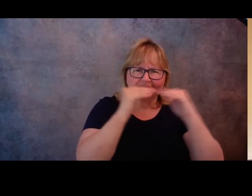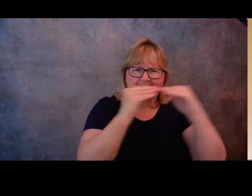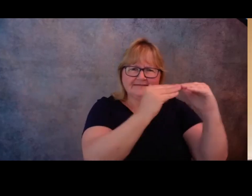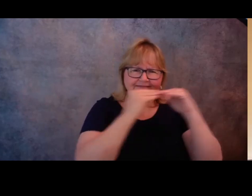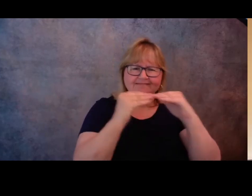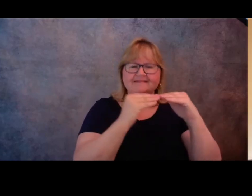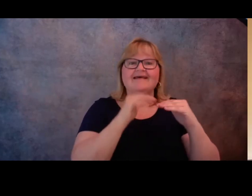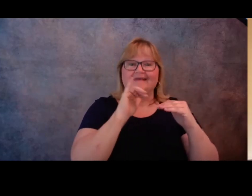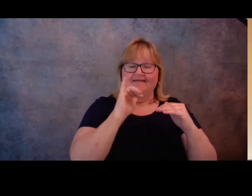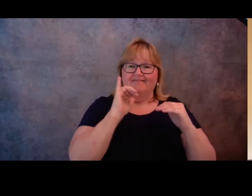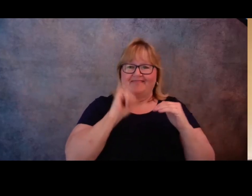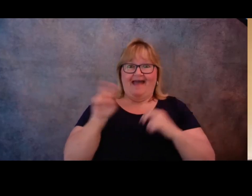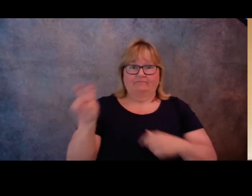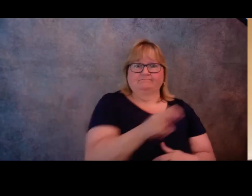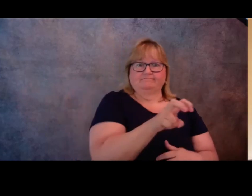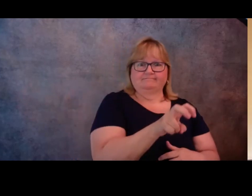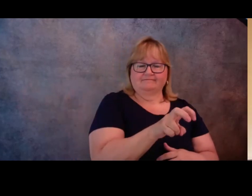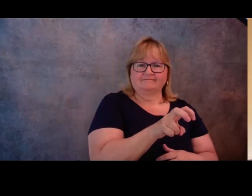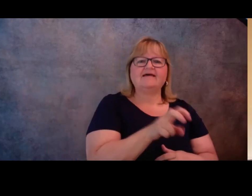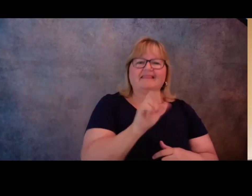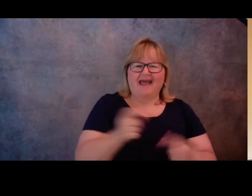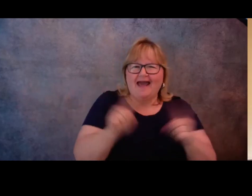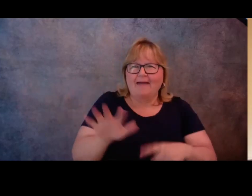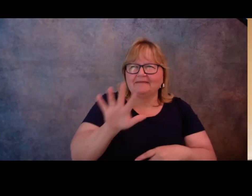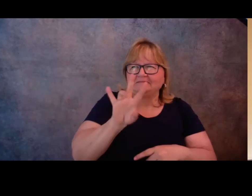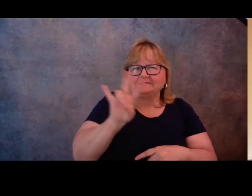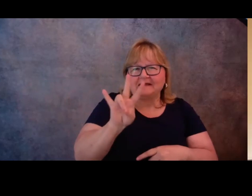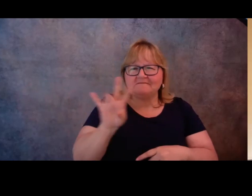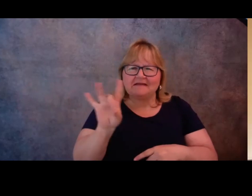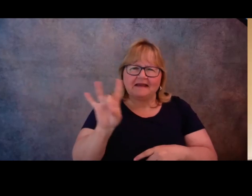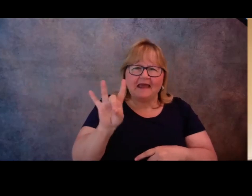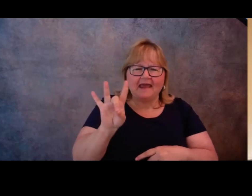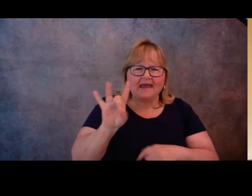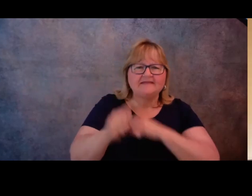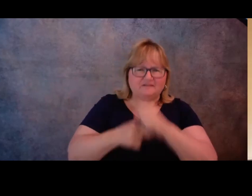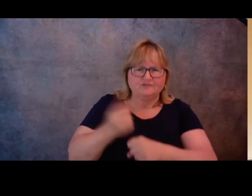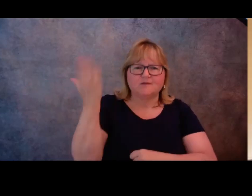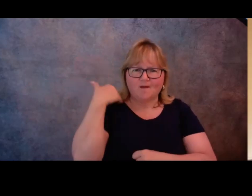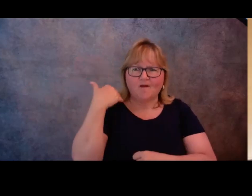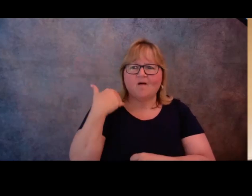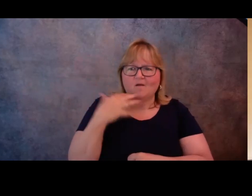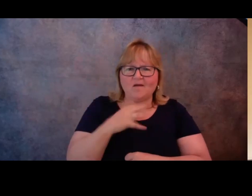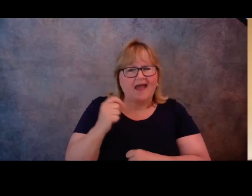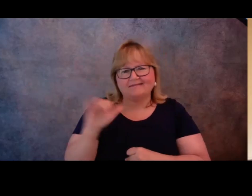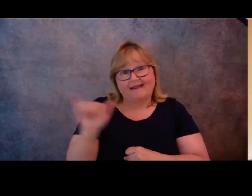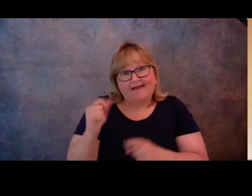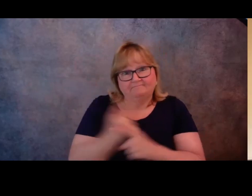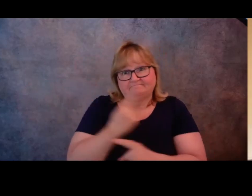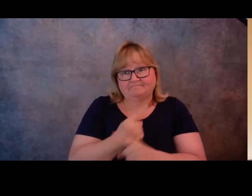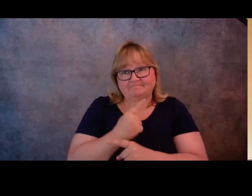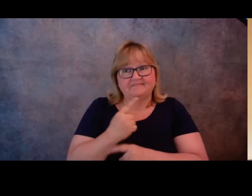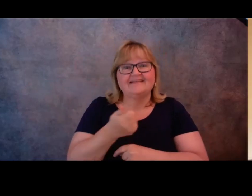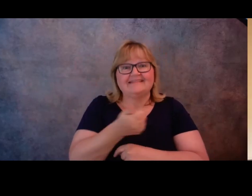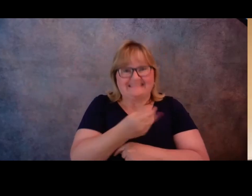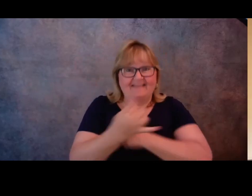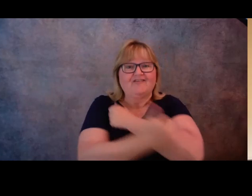ago. And as usually is the case, a number of states got together to propose